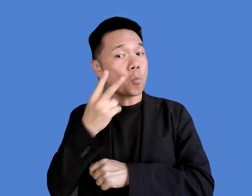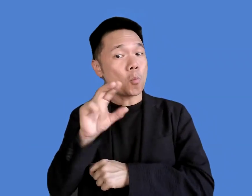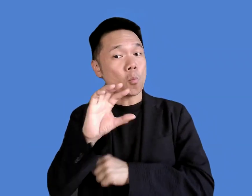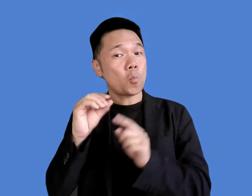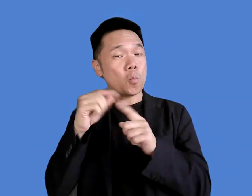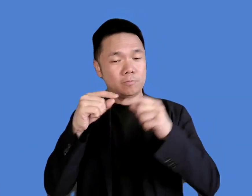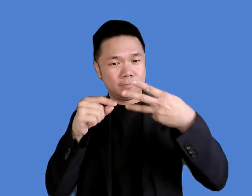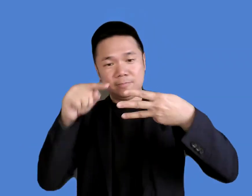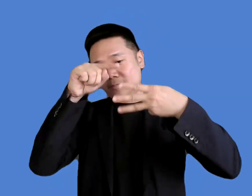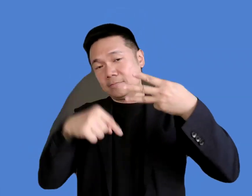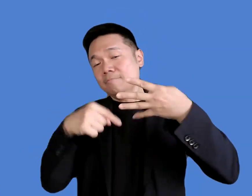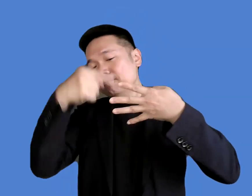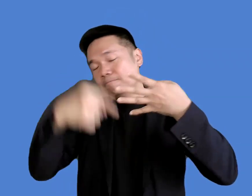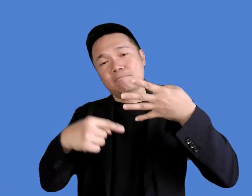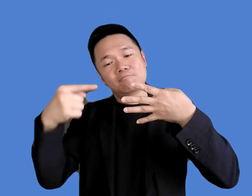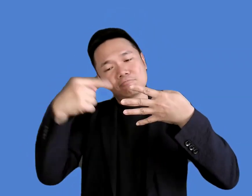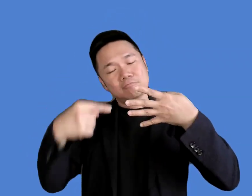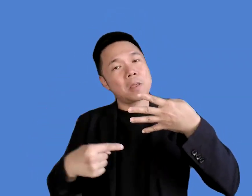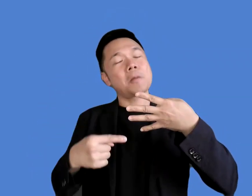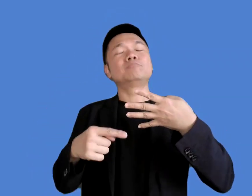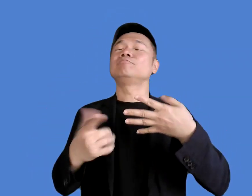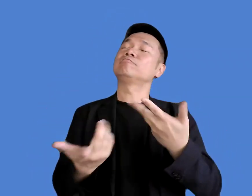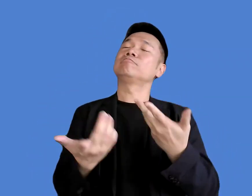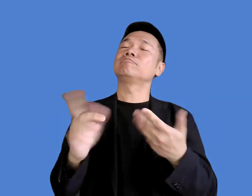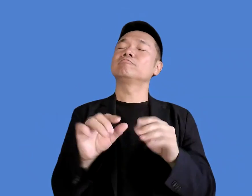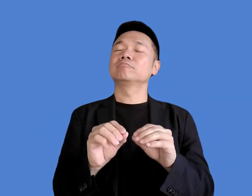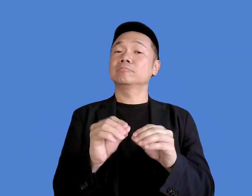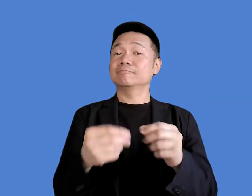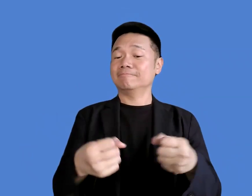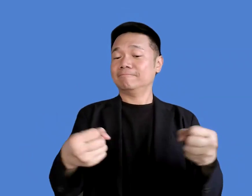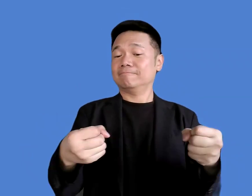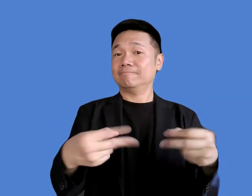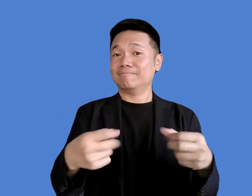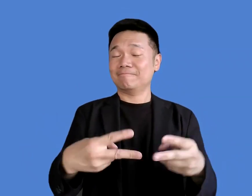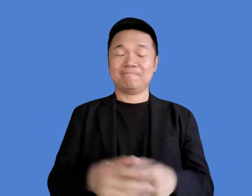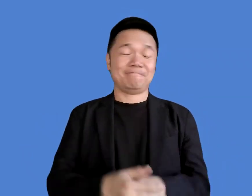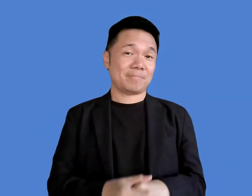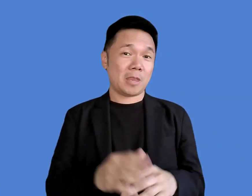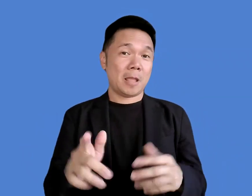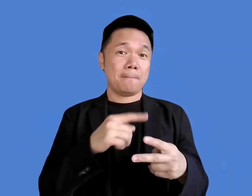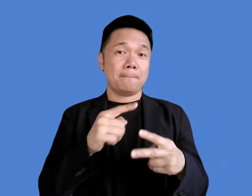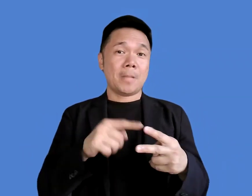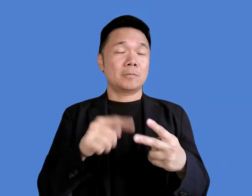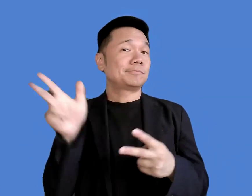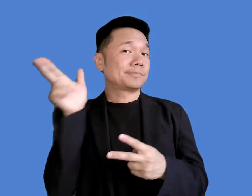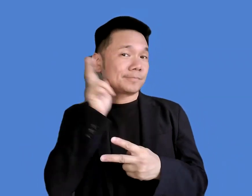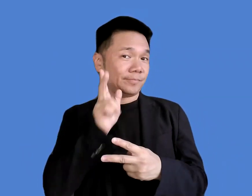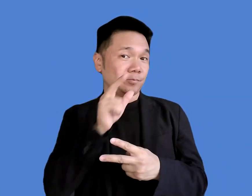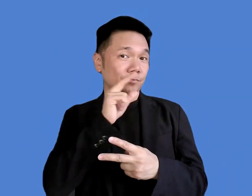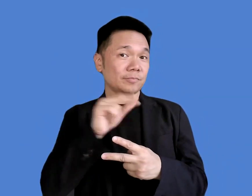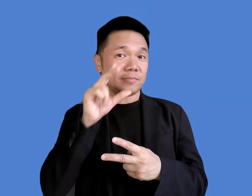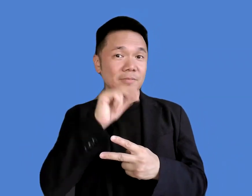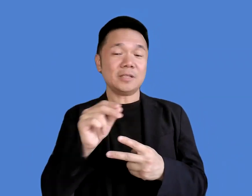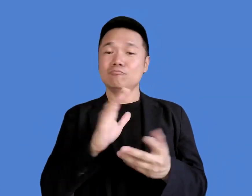the icon for closed captions, and you can enable them in the language that you wish to speak to support more